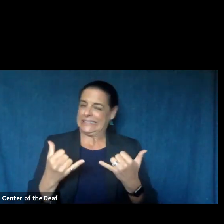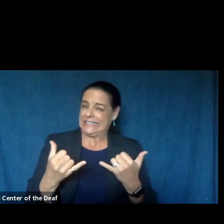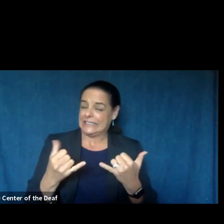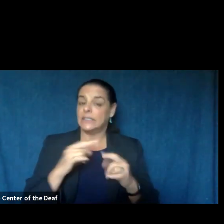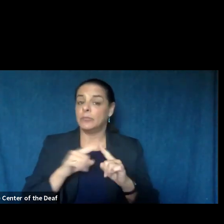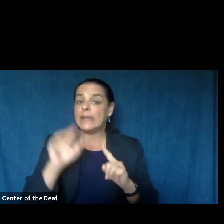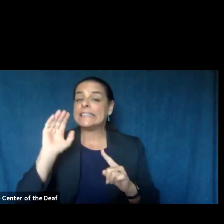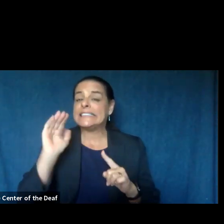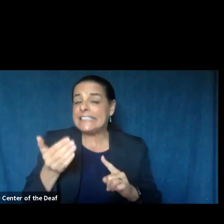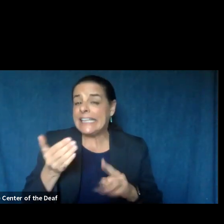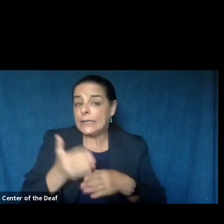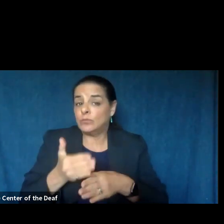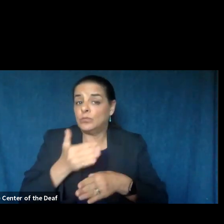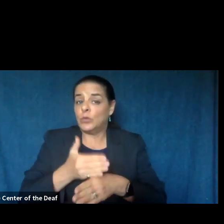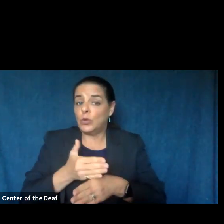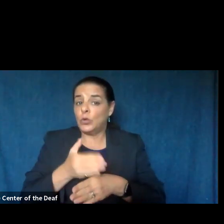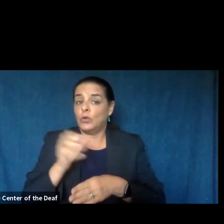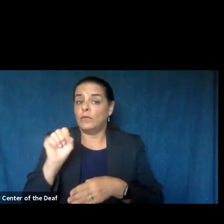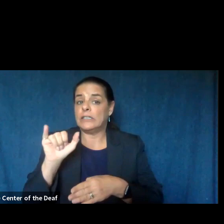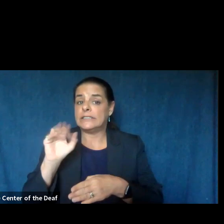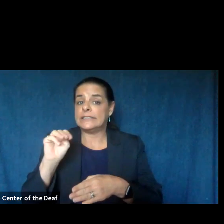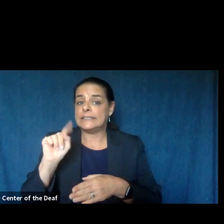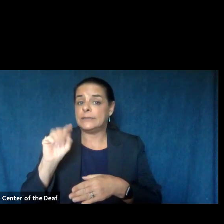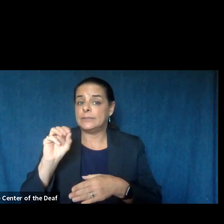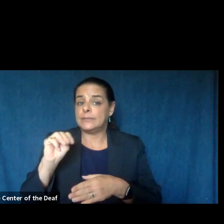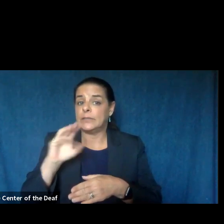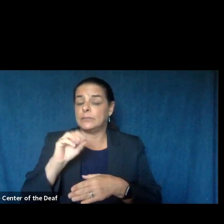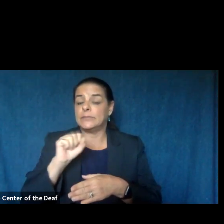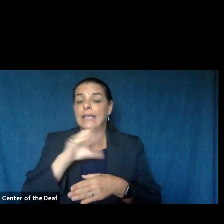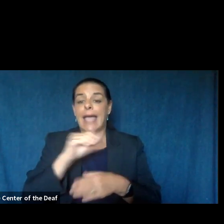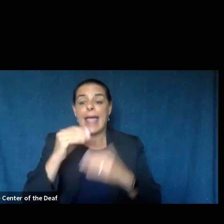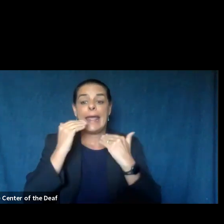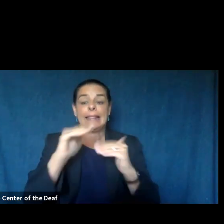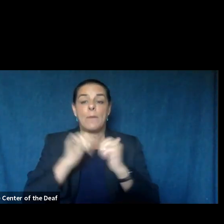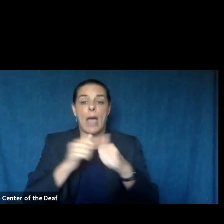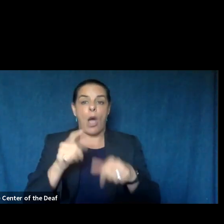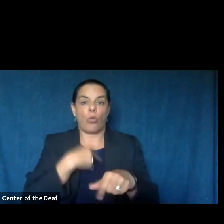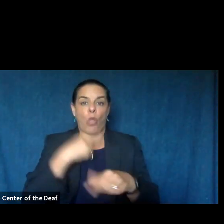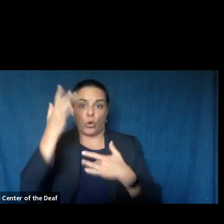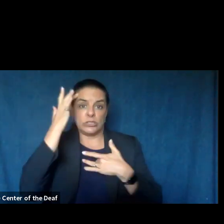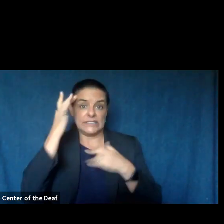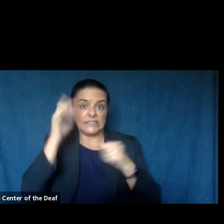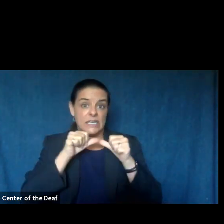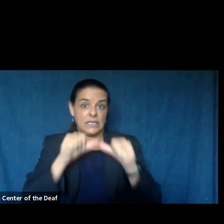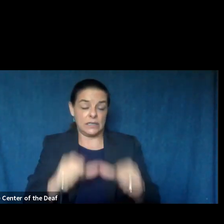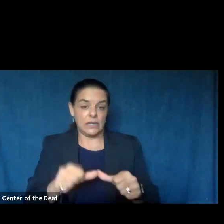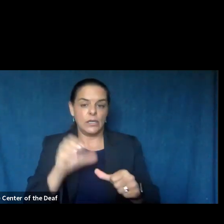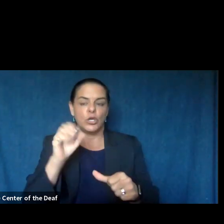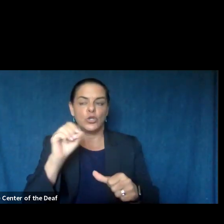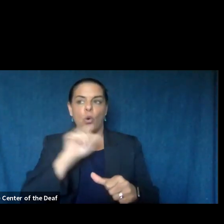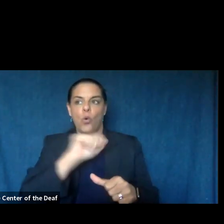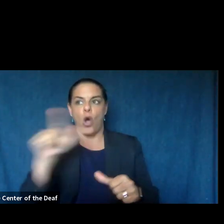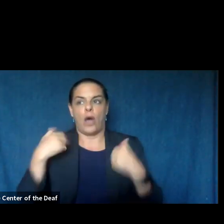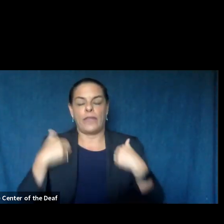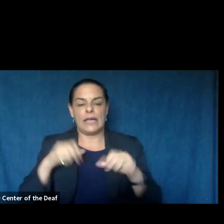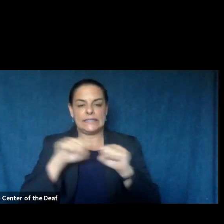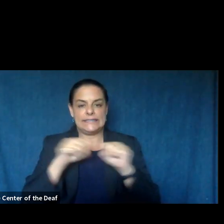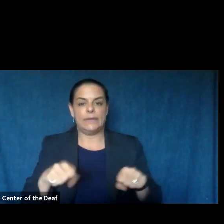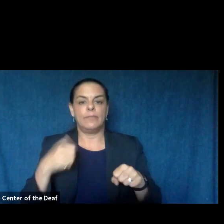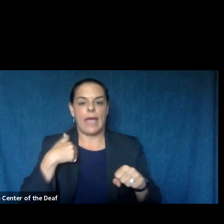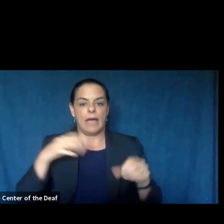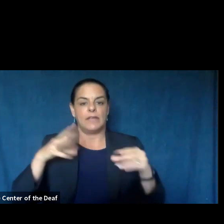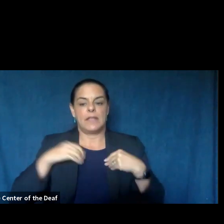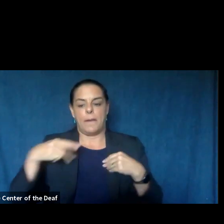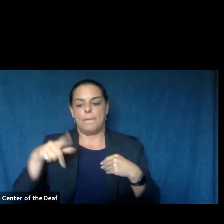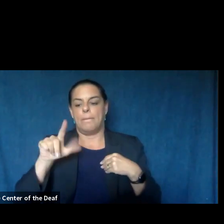improve symptoms and limit disease course. And so all of the health systems have adopted plasma